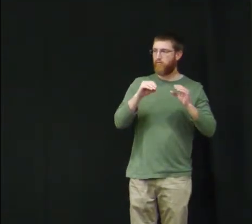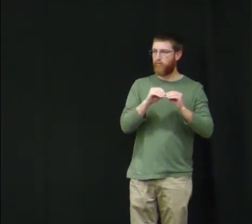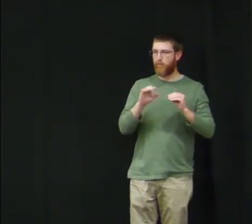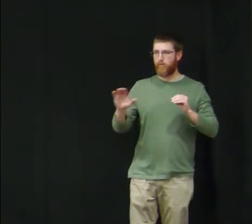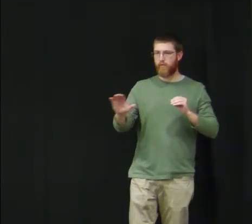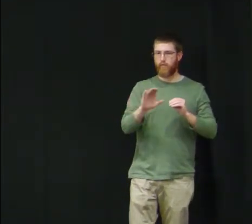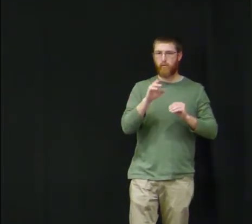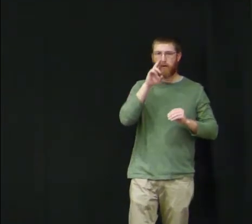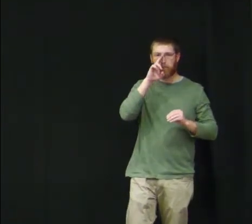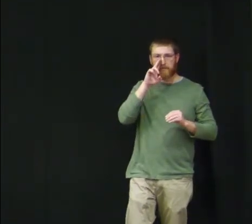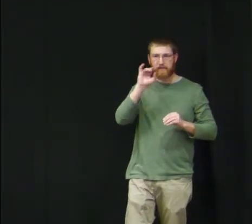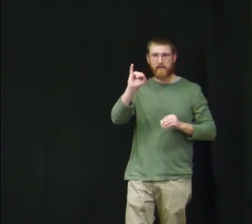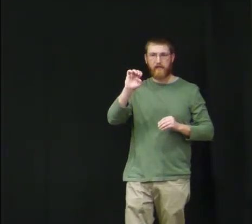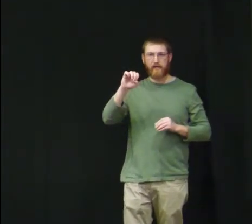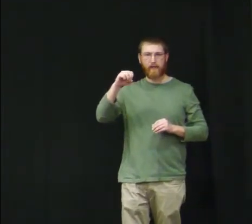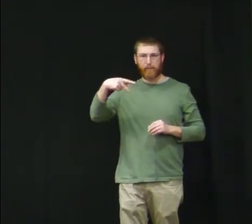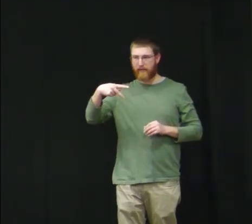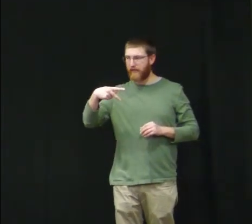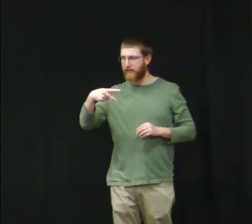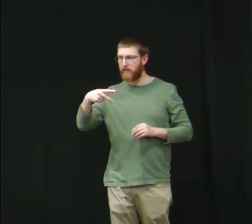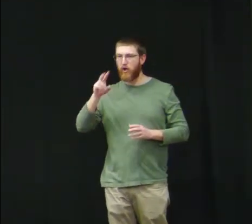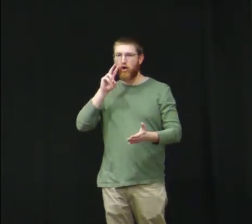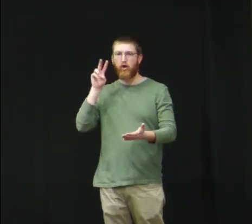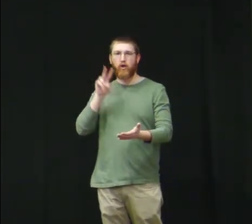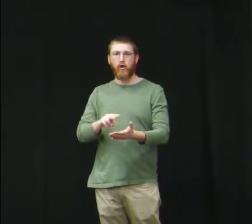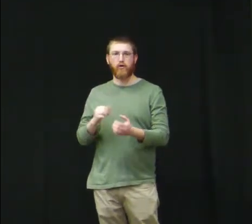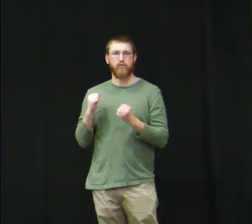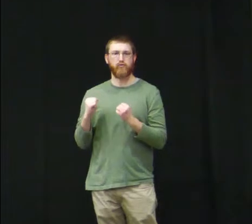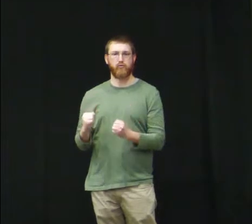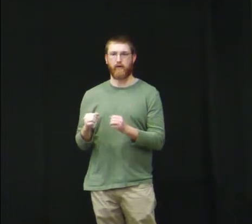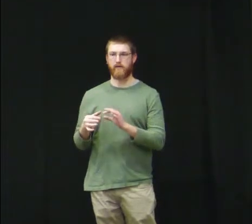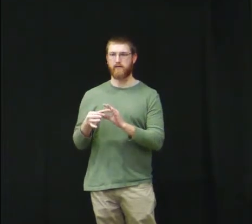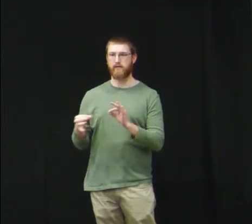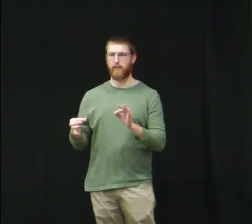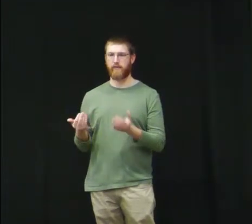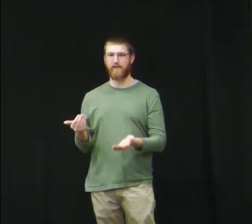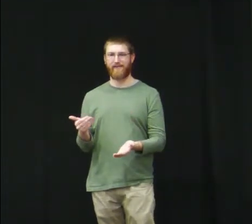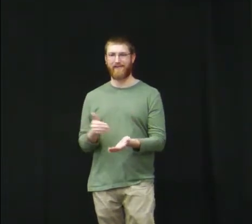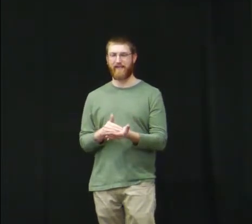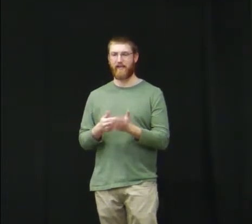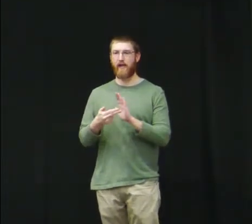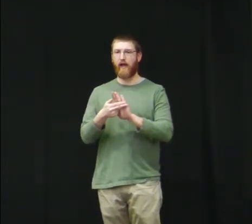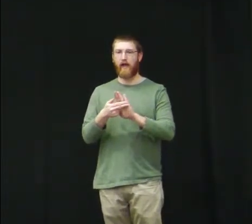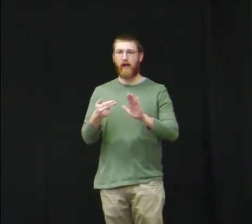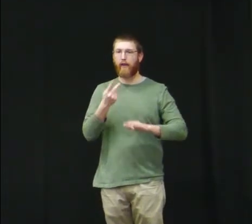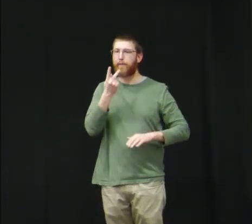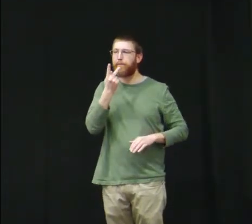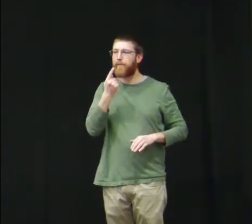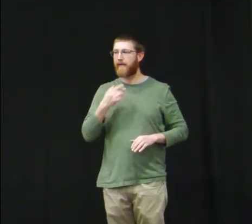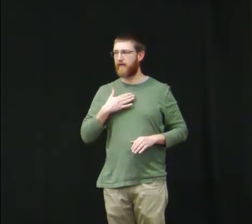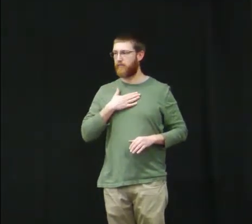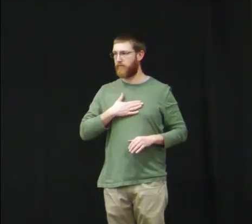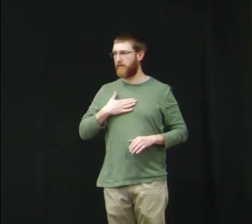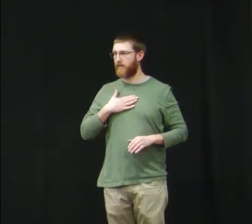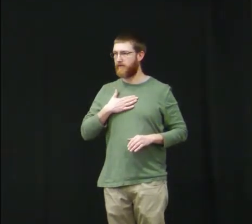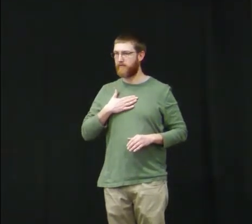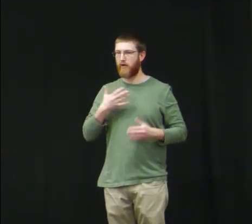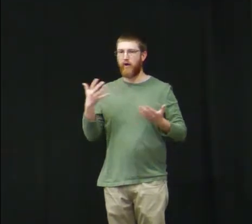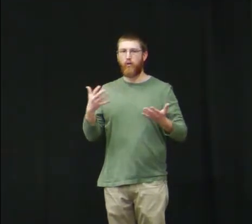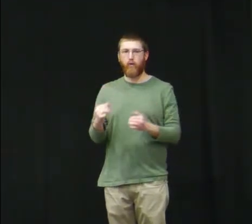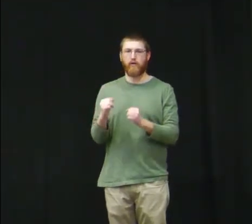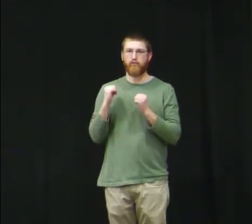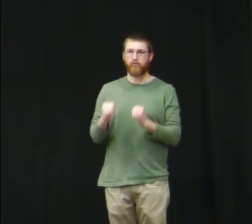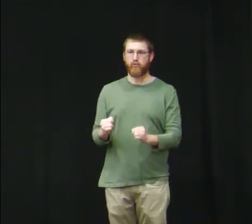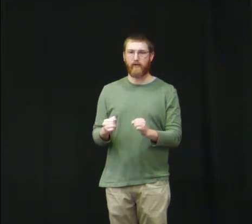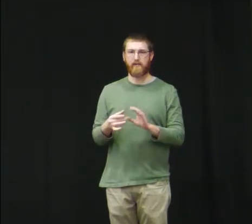IEP, and we're gonna specifically look for the strength statements, and you're gonna highlight those in pink. So if you wanna go ahead and